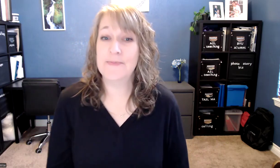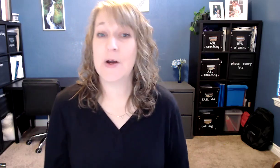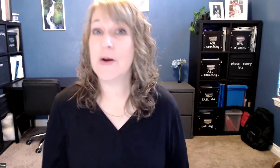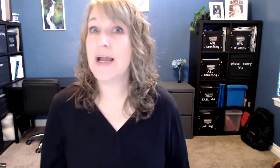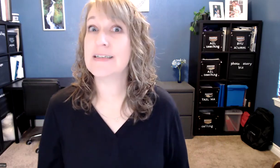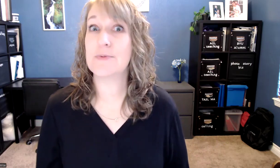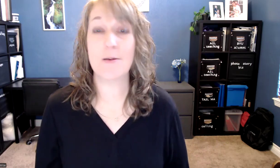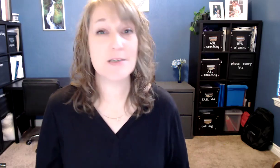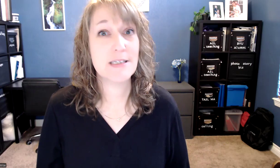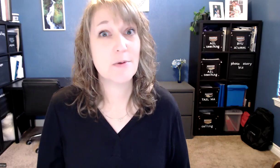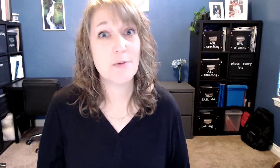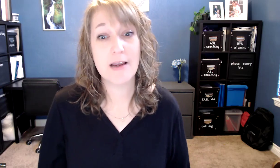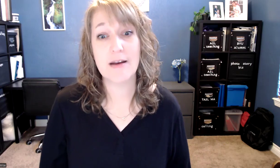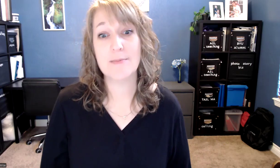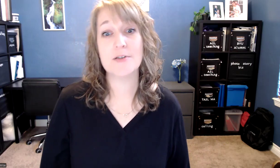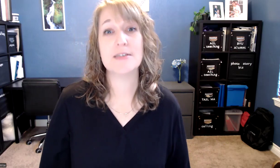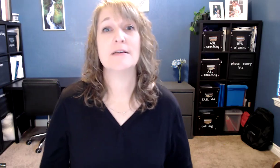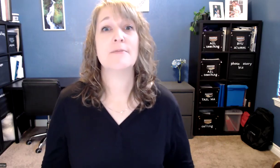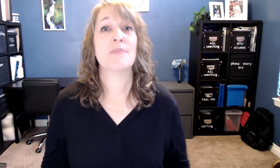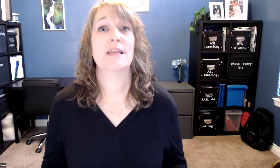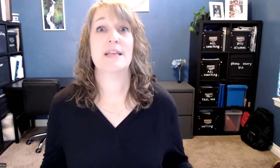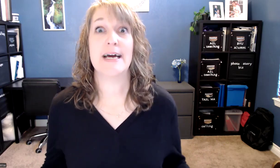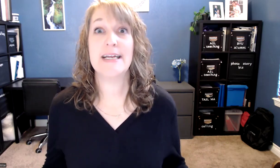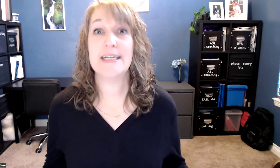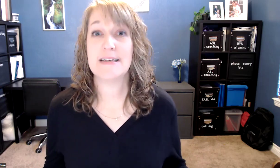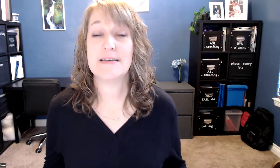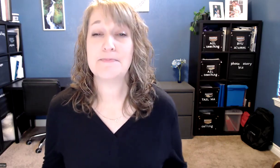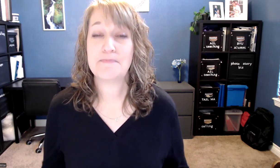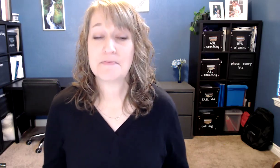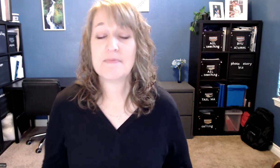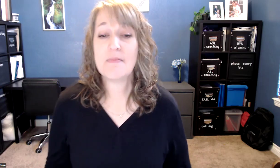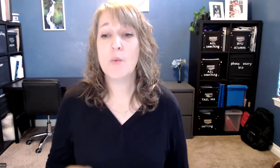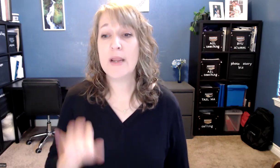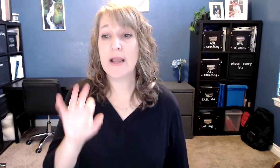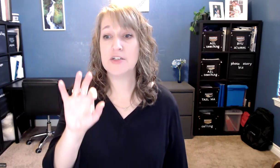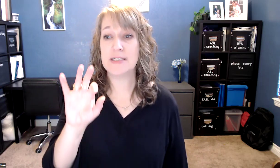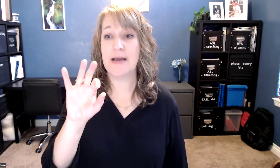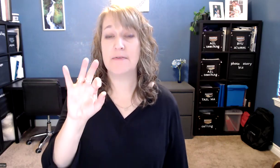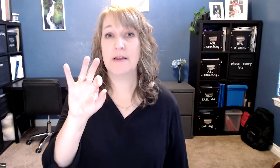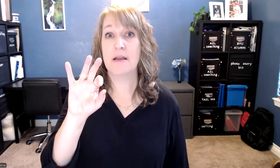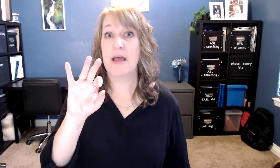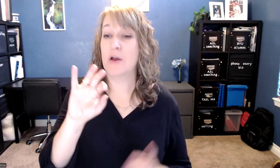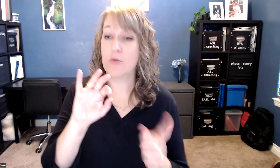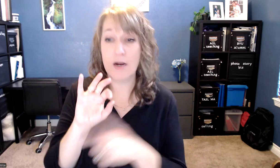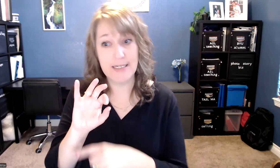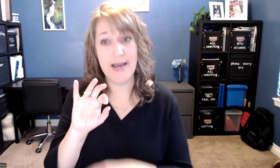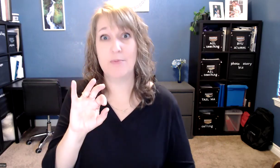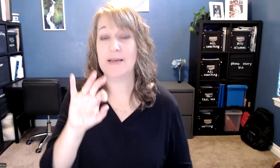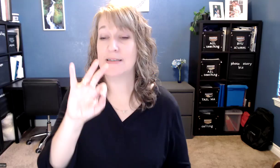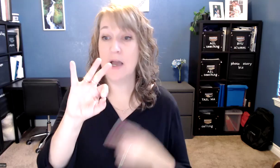All right, we're almost done with the rocking numbers. In the 90s, we just have, and they all rock down because 9